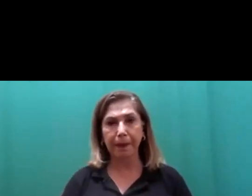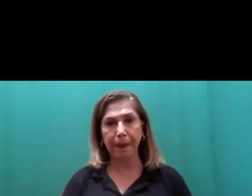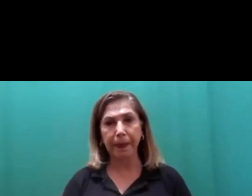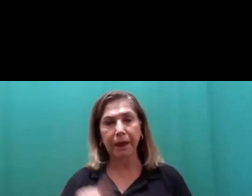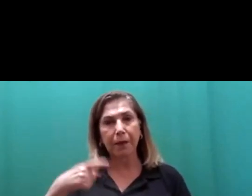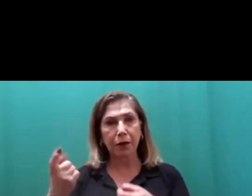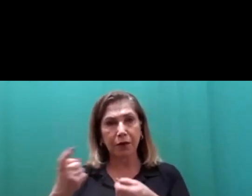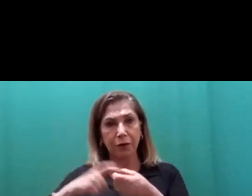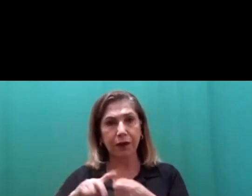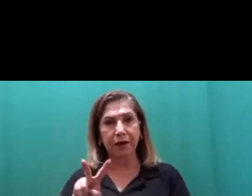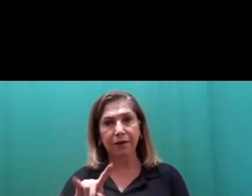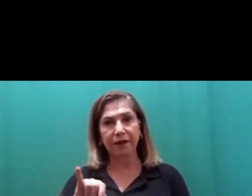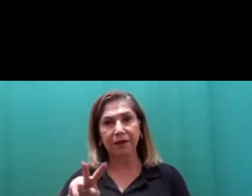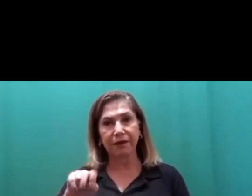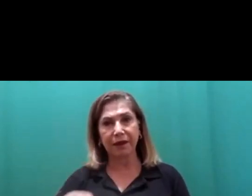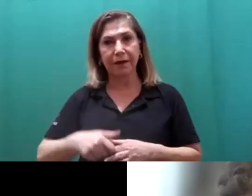Vivian.